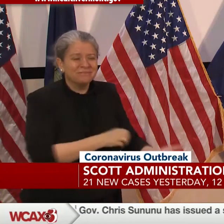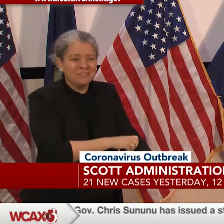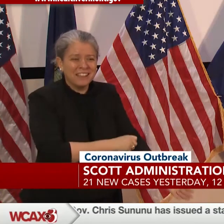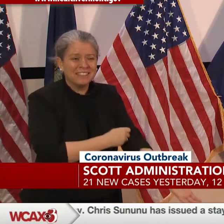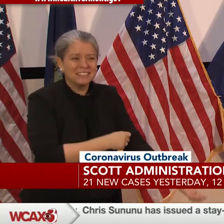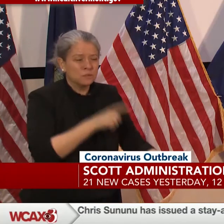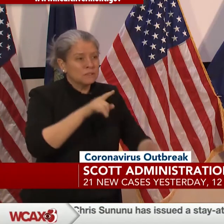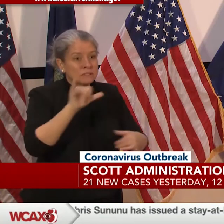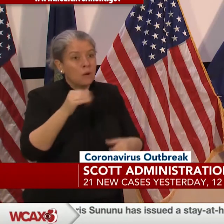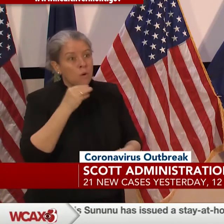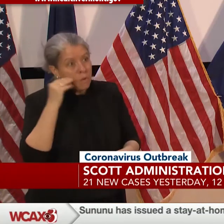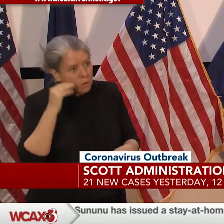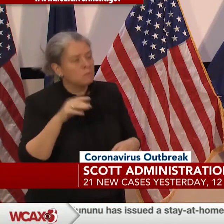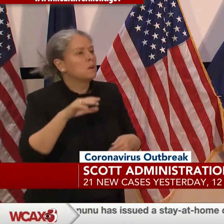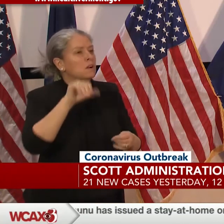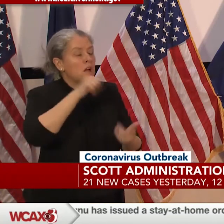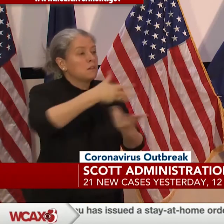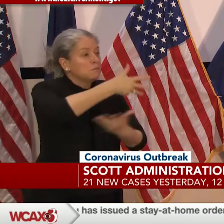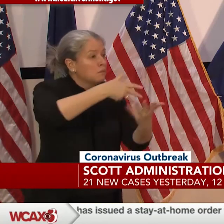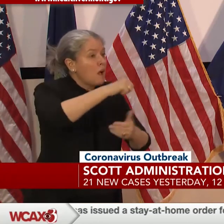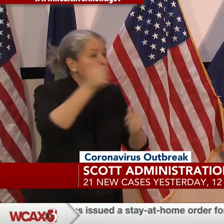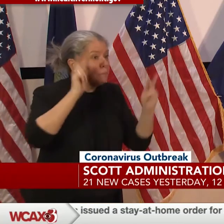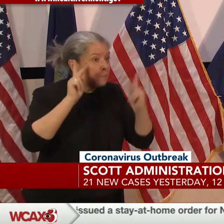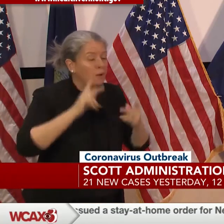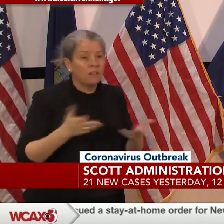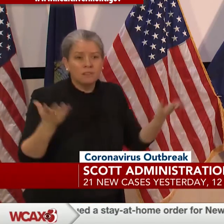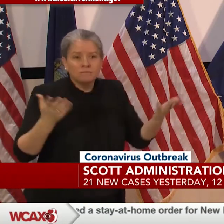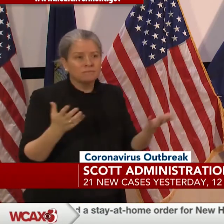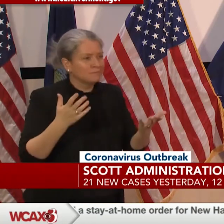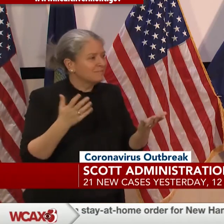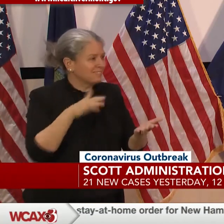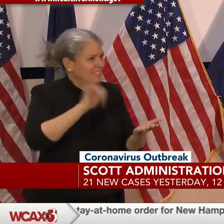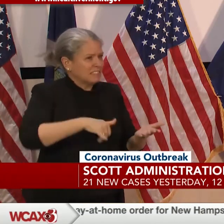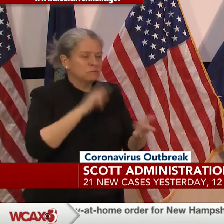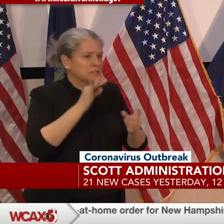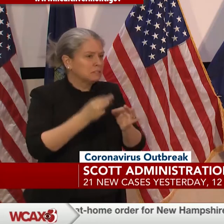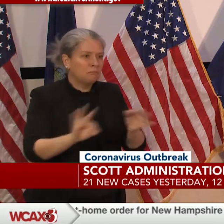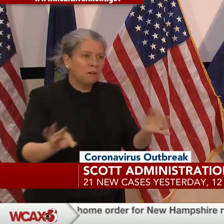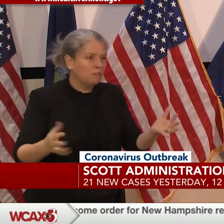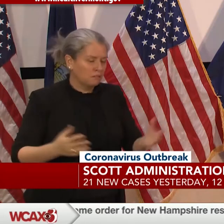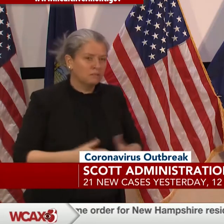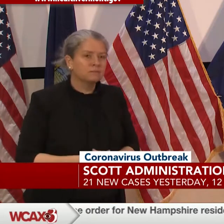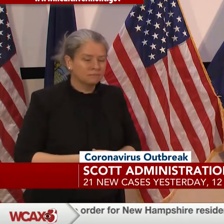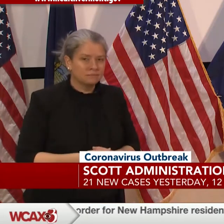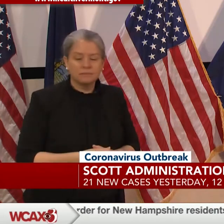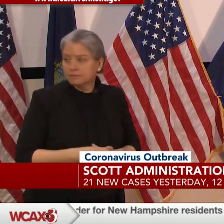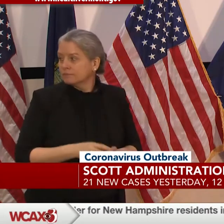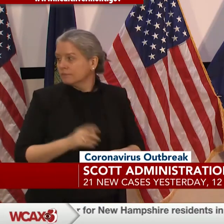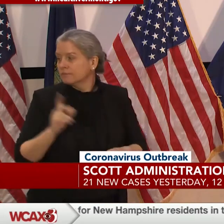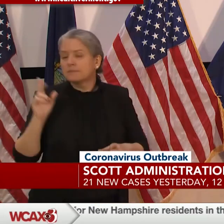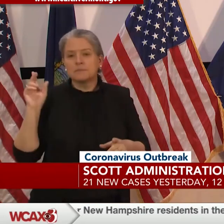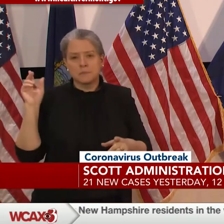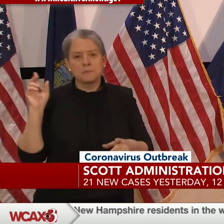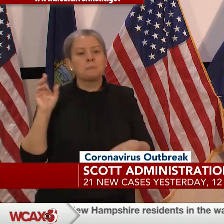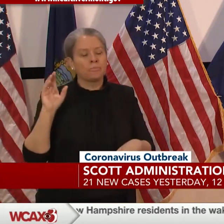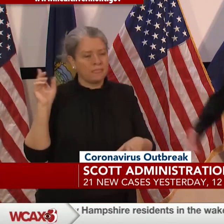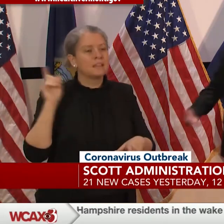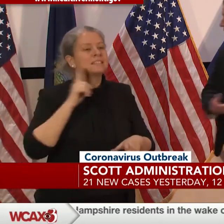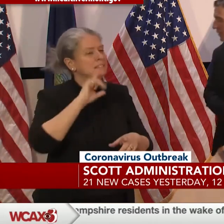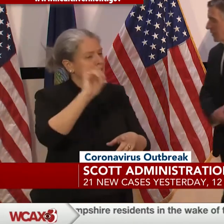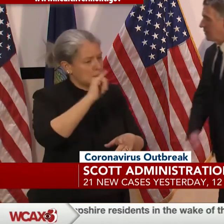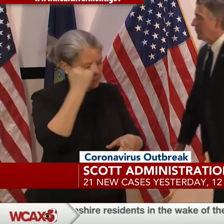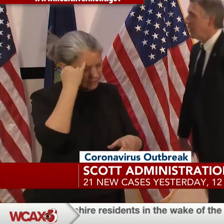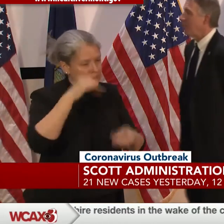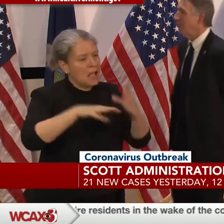so stay away from others and make sure that you're taking care of yourself. Just like if you're traveling from a hotspot into